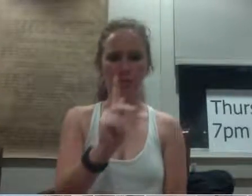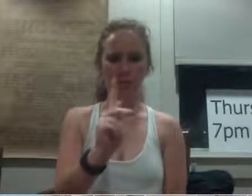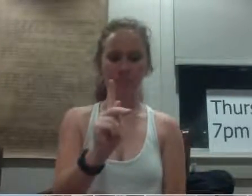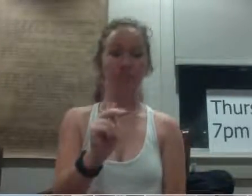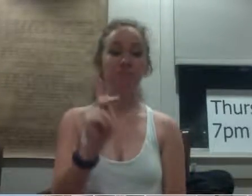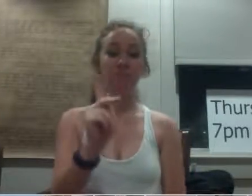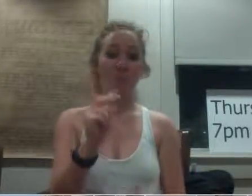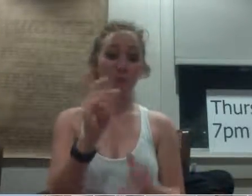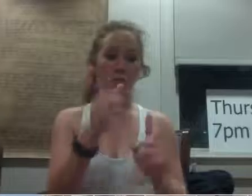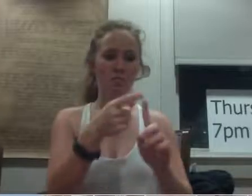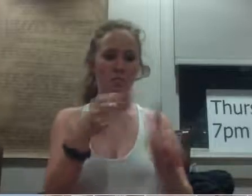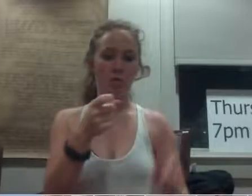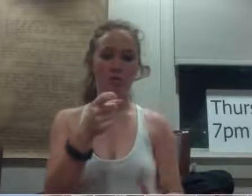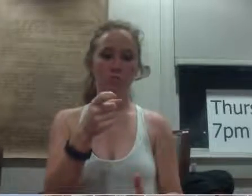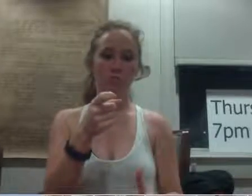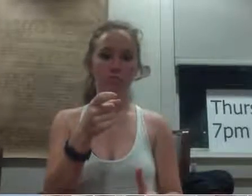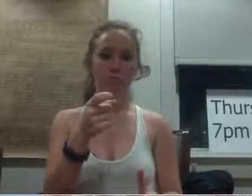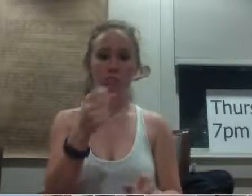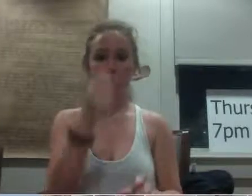My parents are discussing stocks.